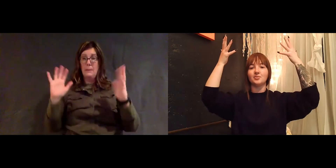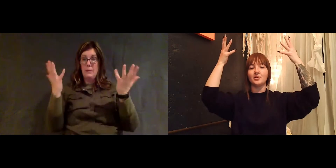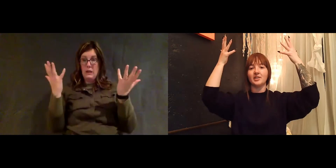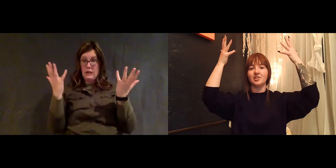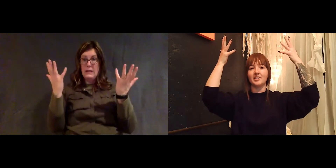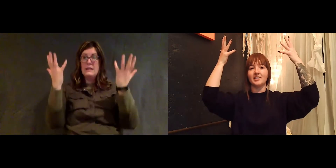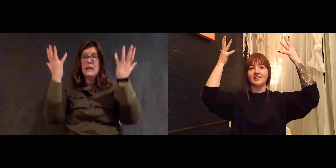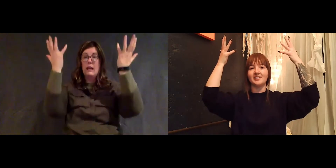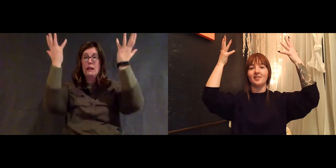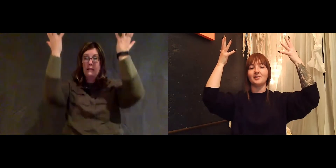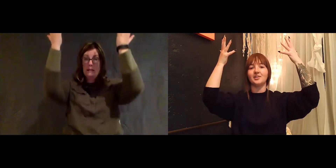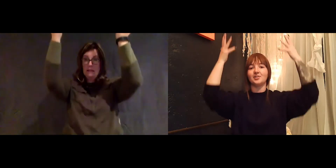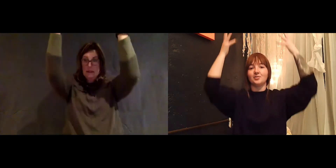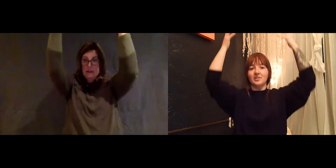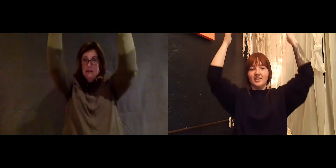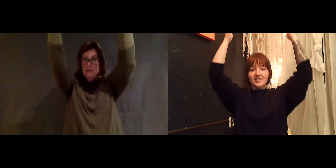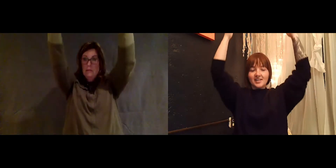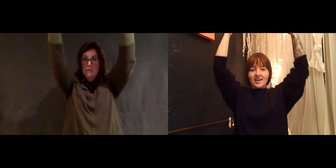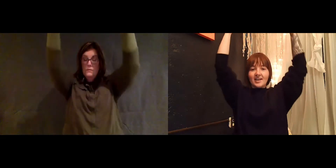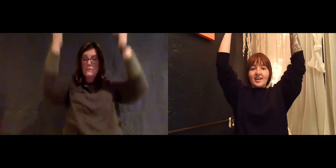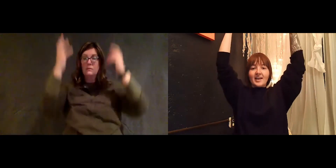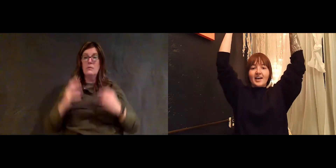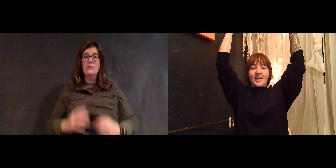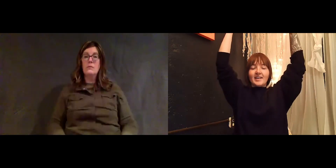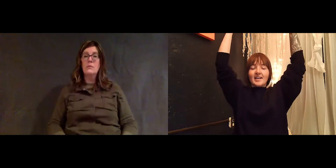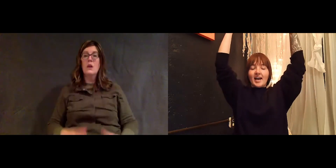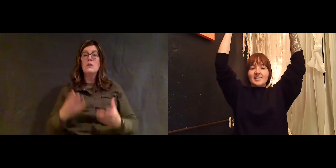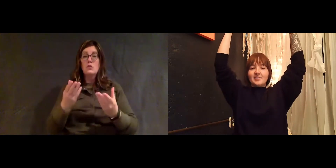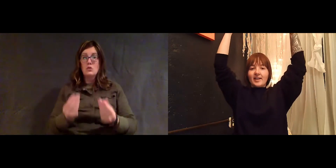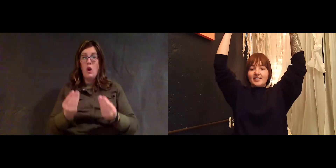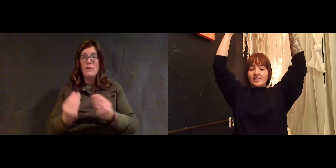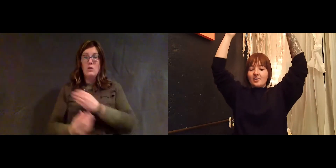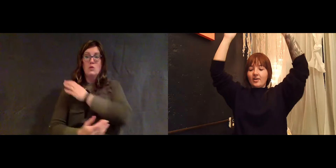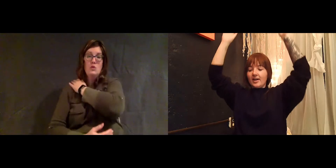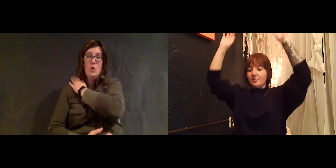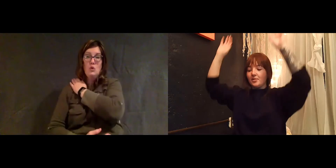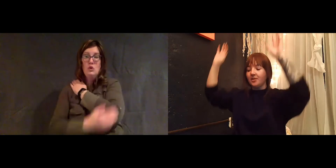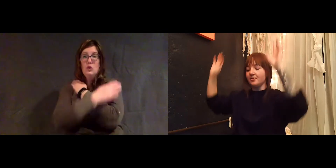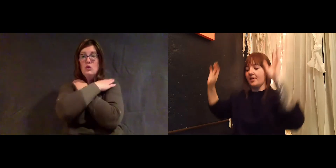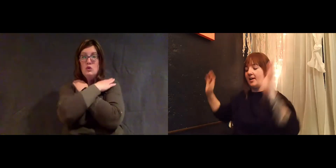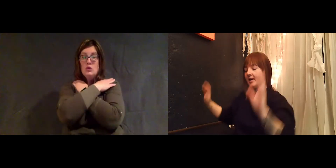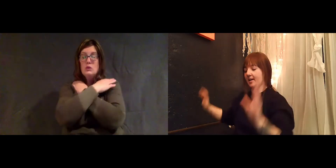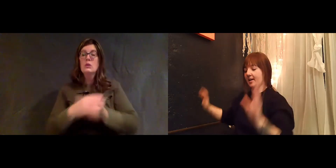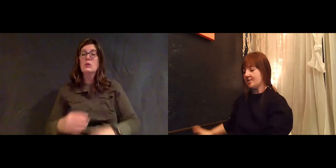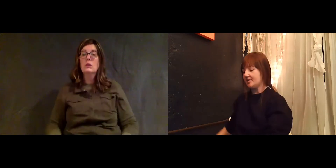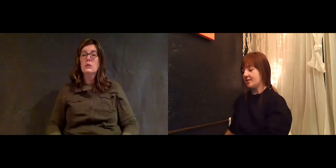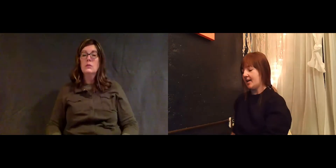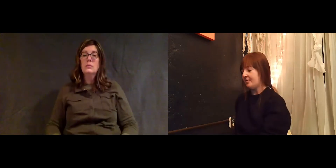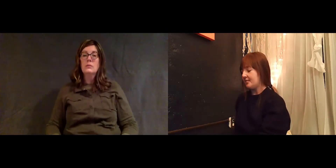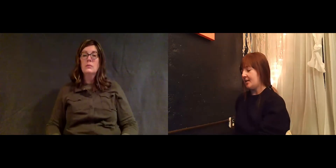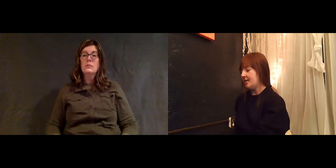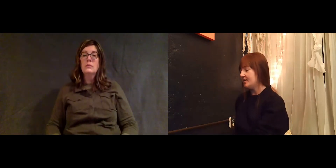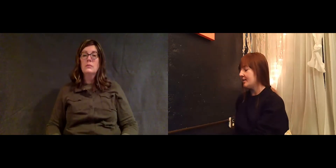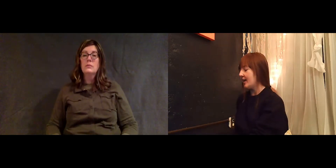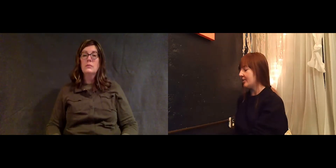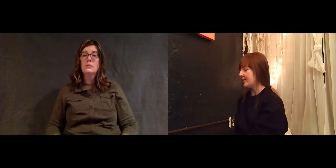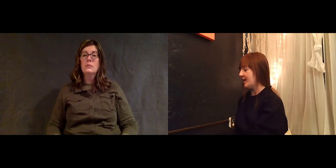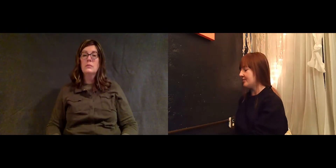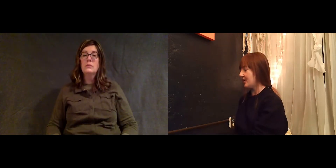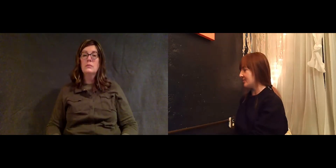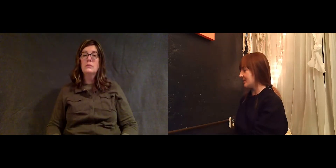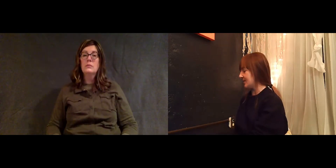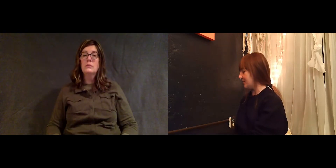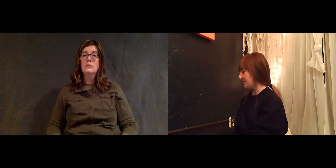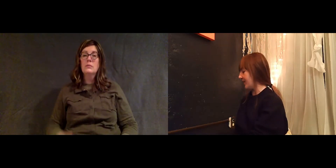in toward each other to soften your shoulders. And then as you exhale, go ahead and bring your right hand to your left knee, and your